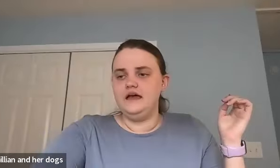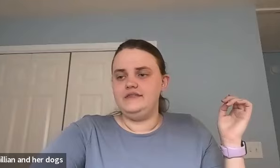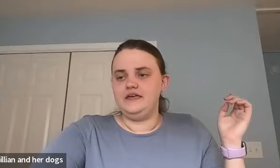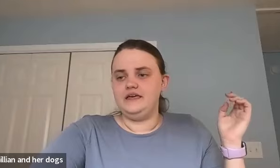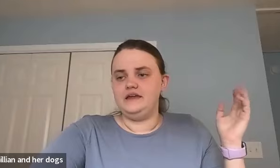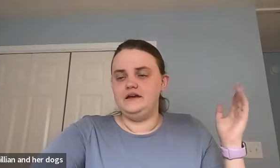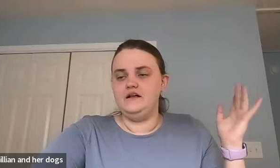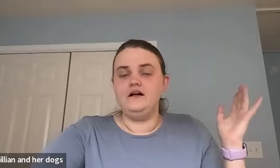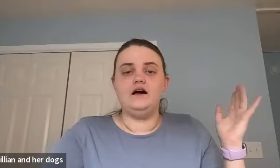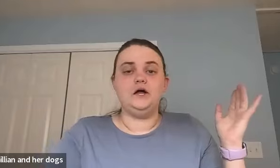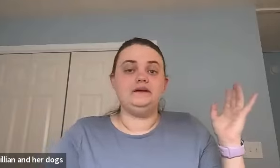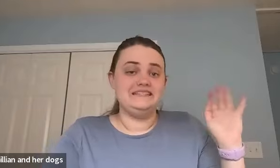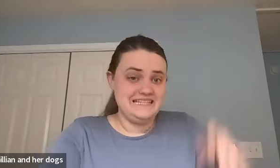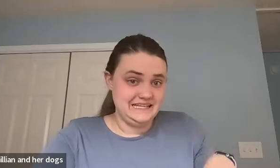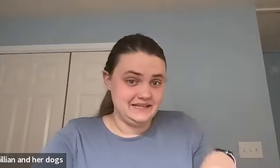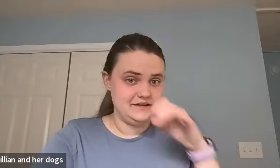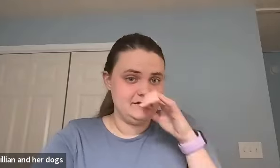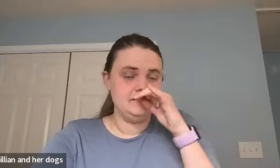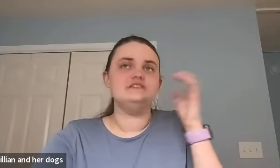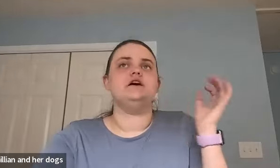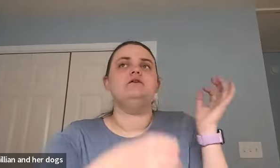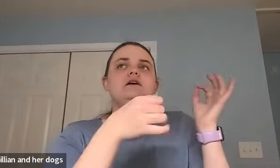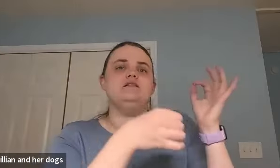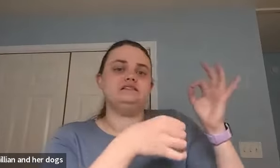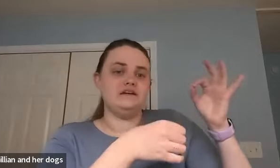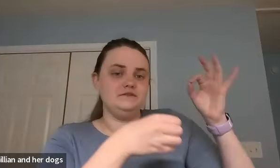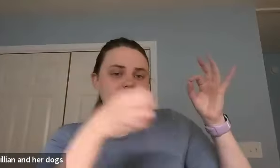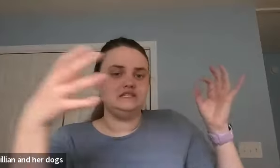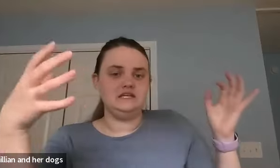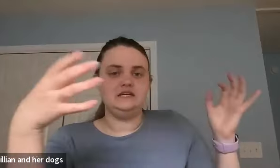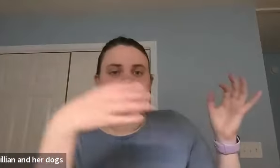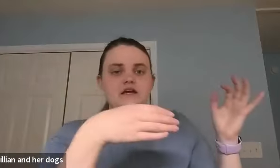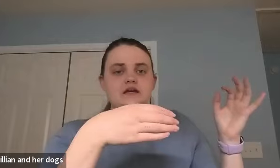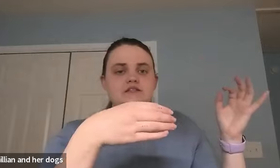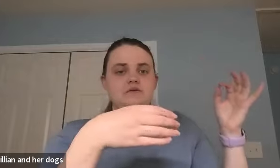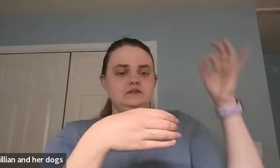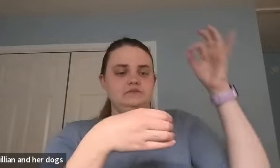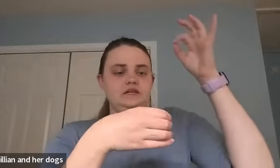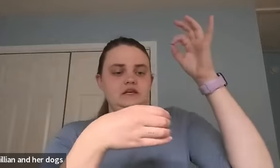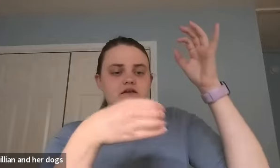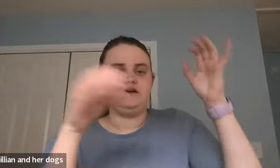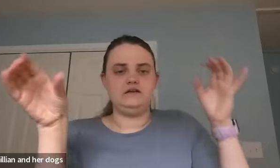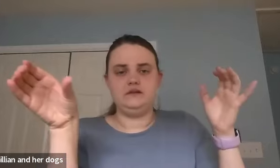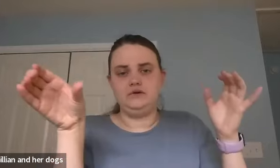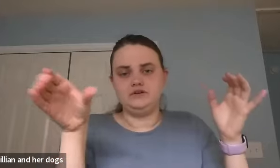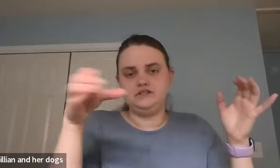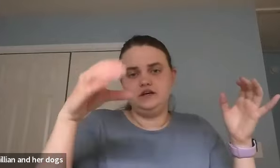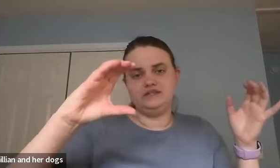And then T. So the sign for T is going to be kind of like partially open. It's